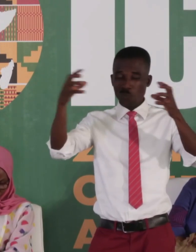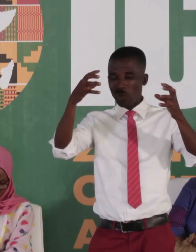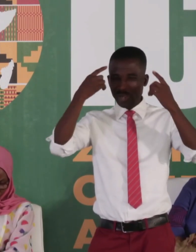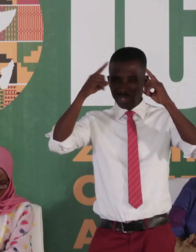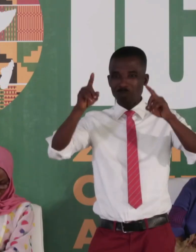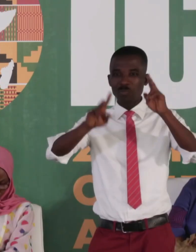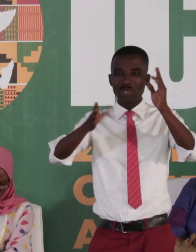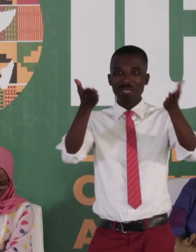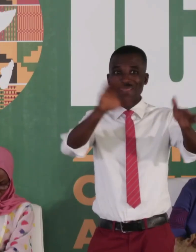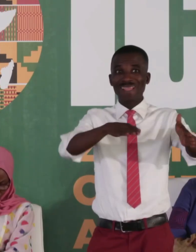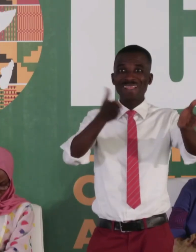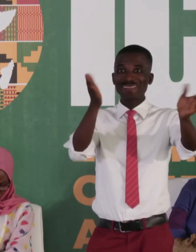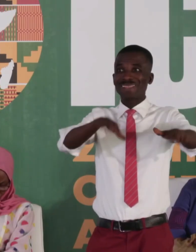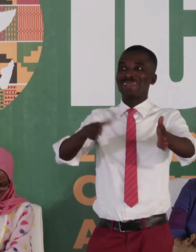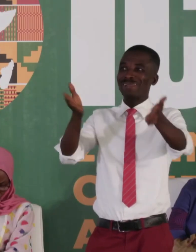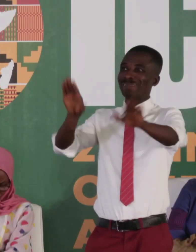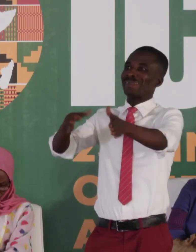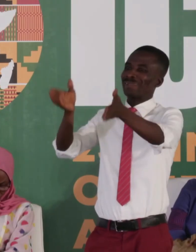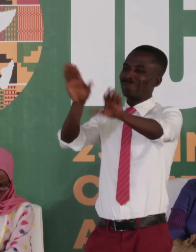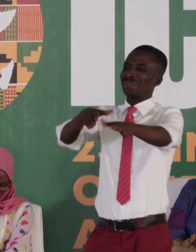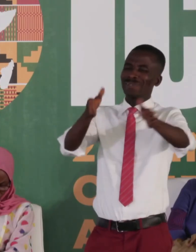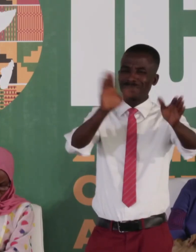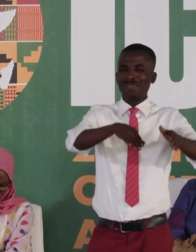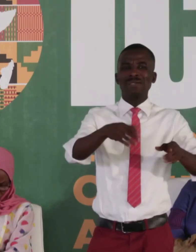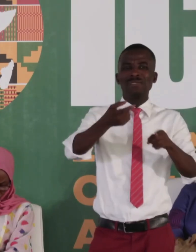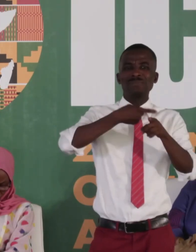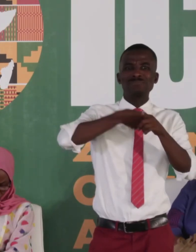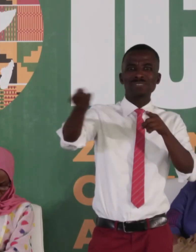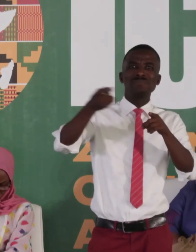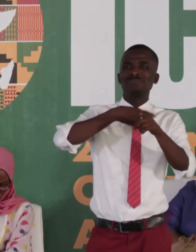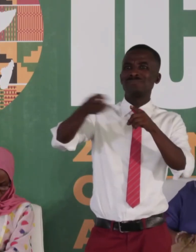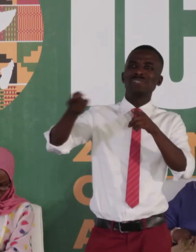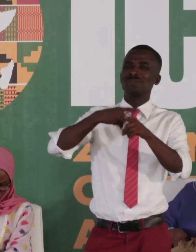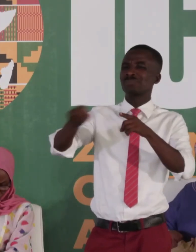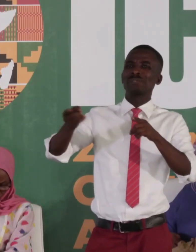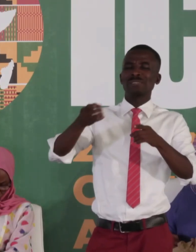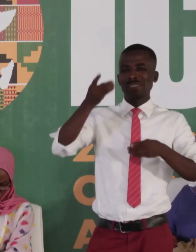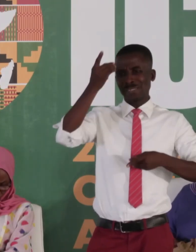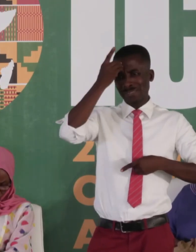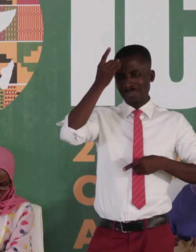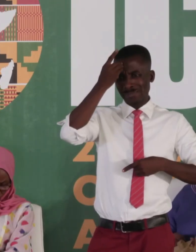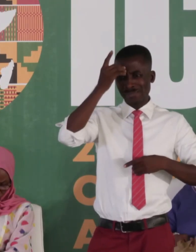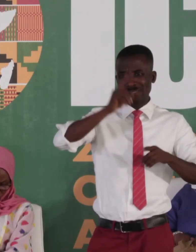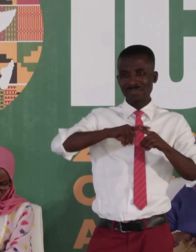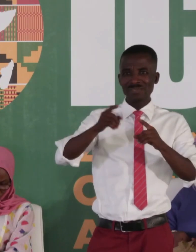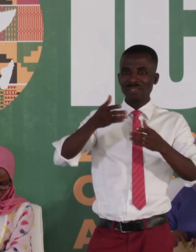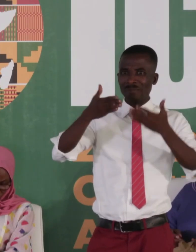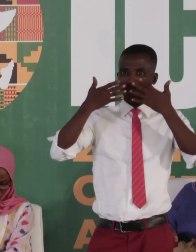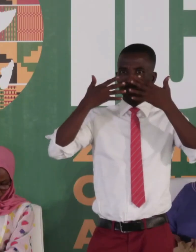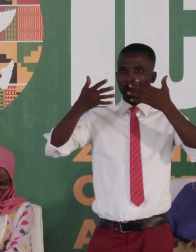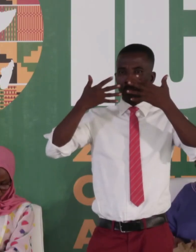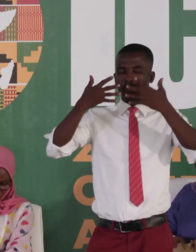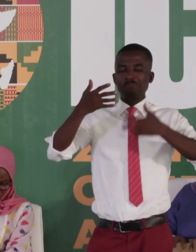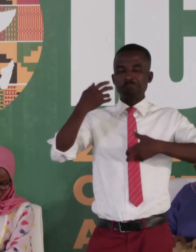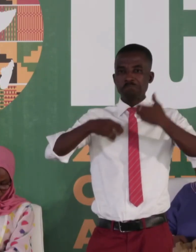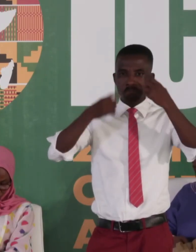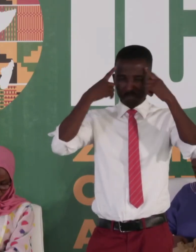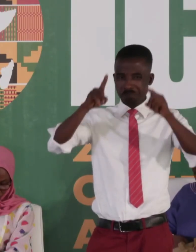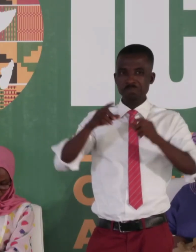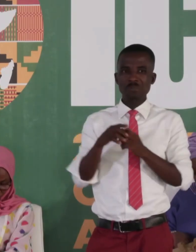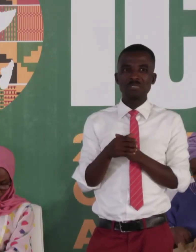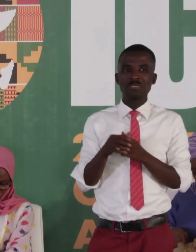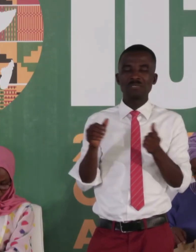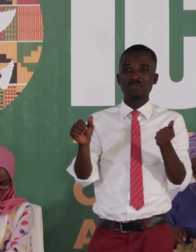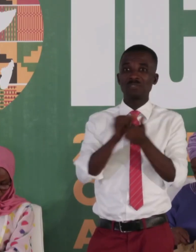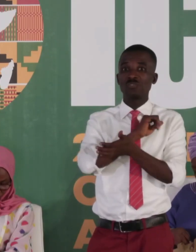injuries. It also leads to spread of communicable diseases such as respiratory diseases. It causes anxiety and